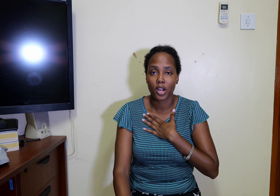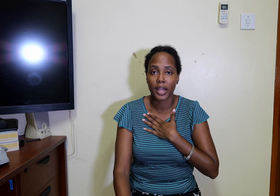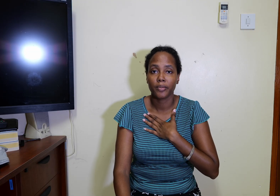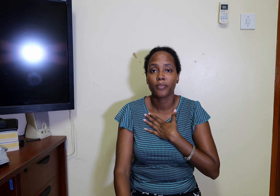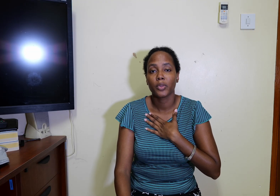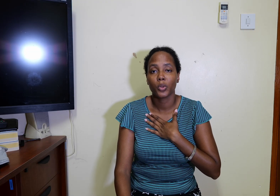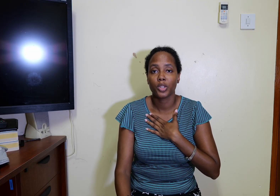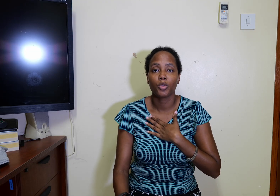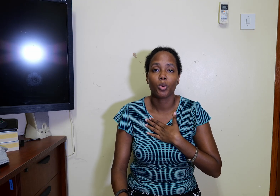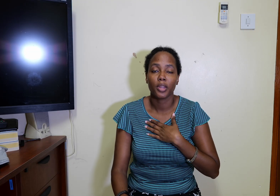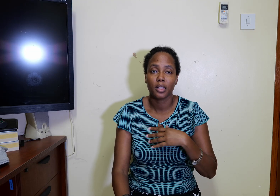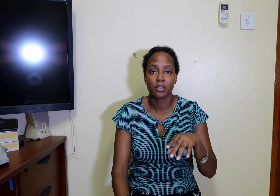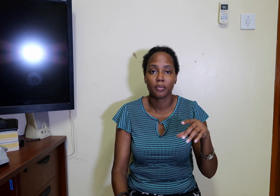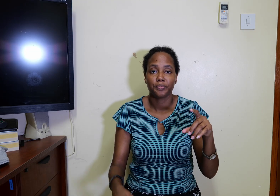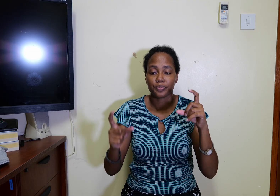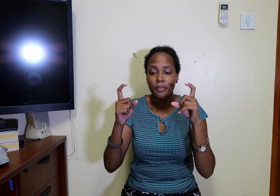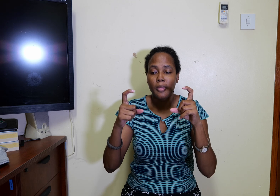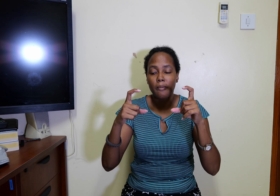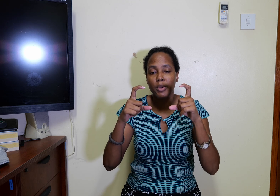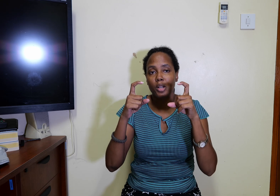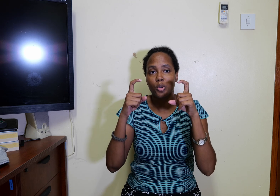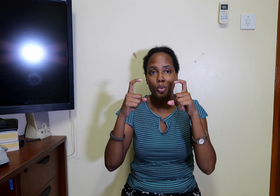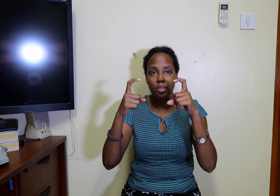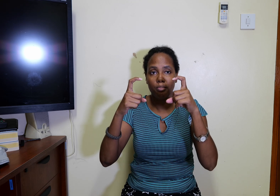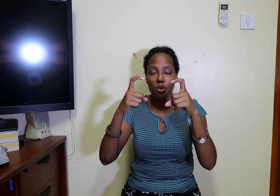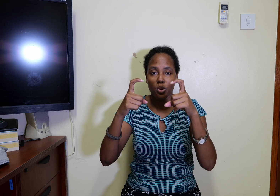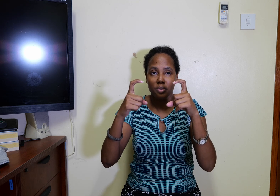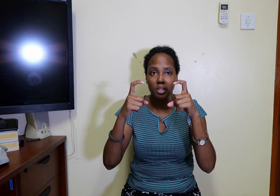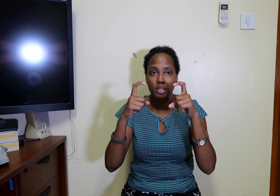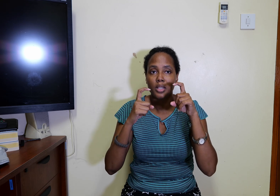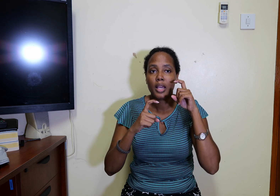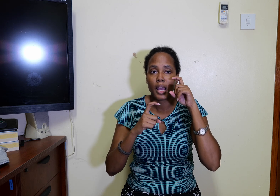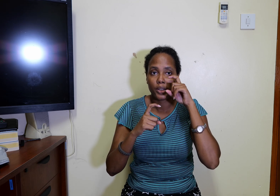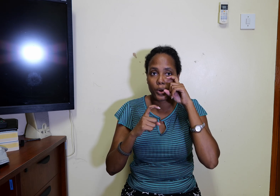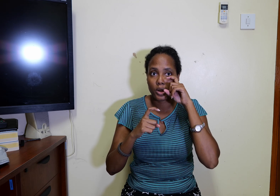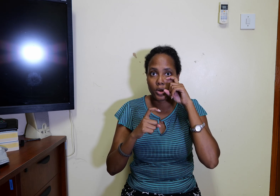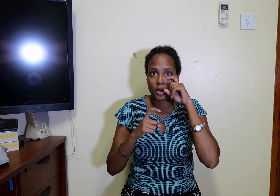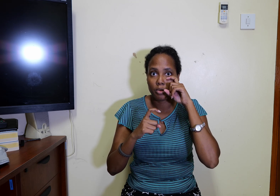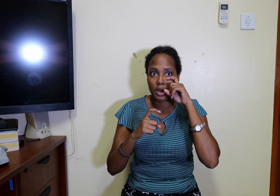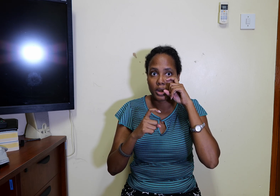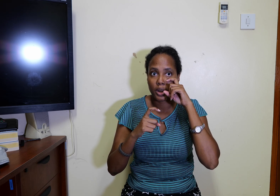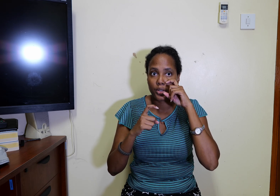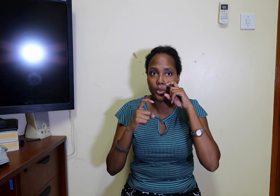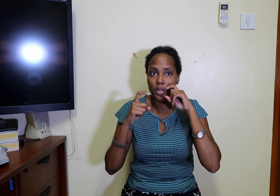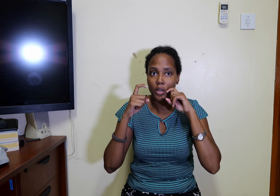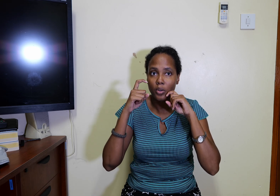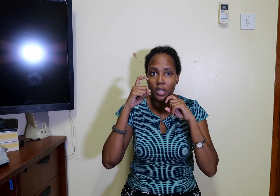Cry. You're going to use both hands. Make a hook with both fingers, and you're going to simulate tears going down